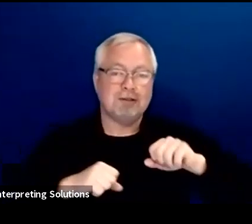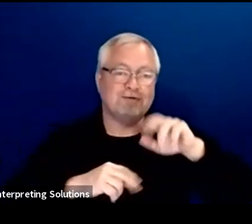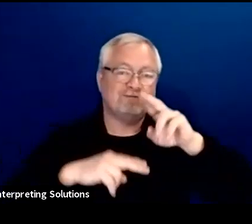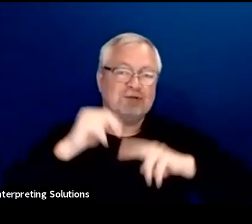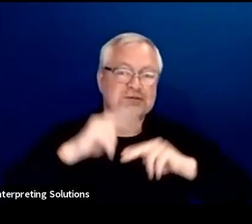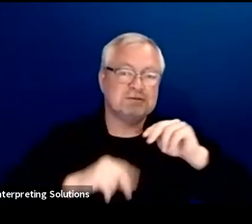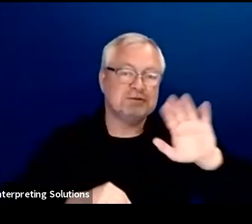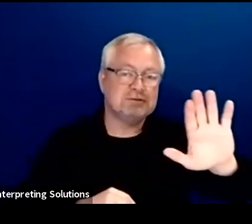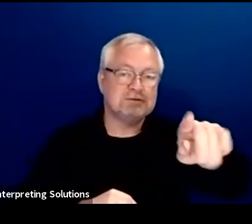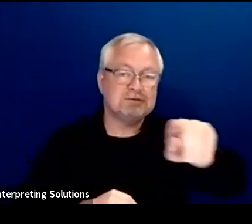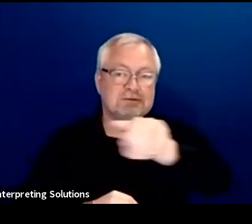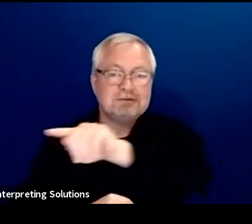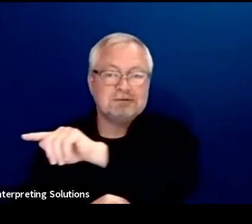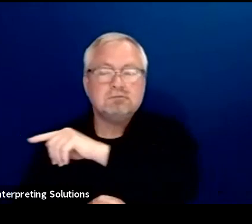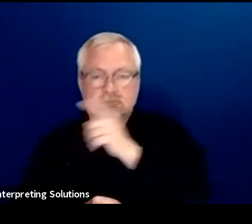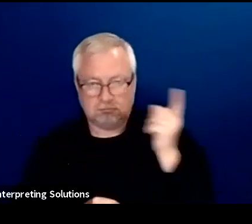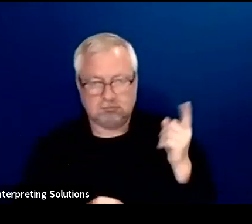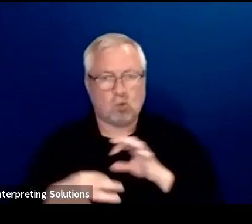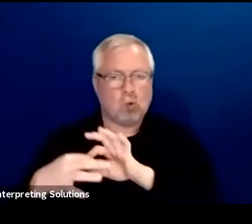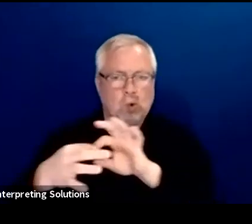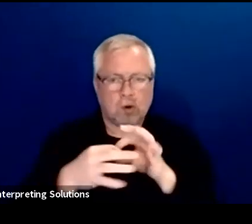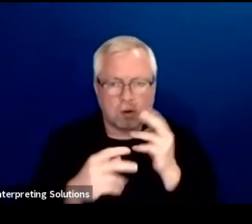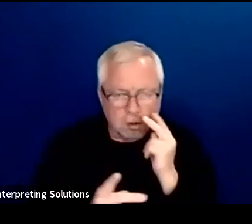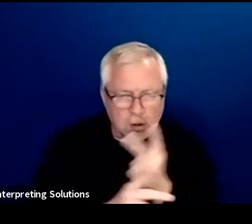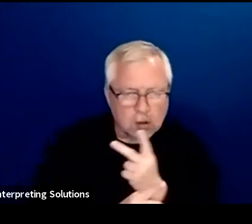future. Thank you.